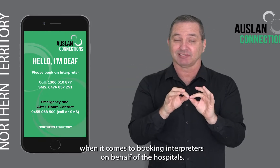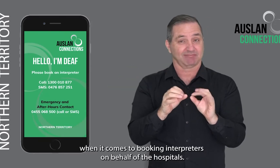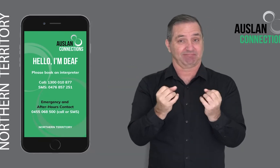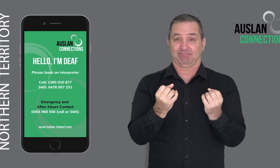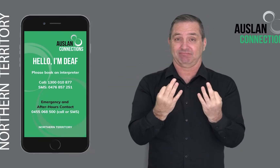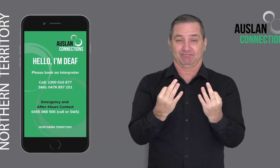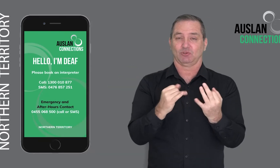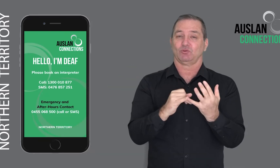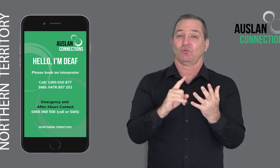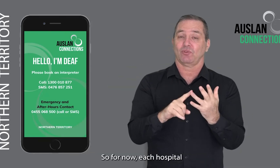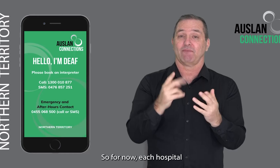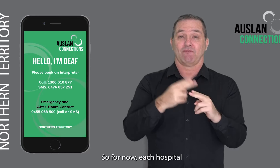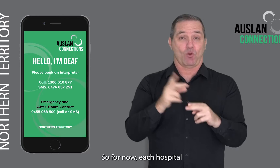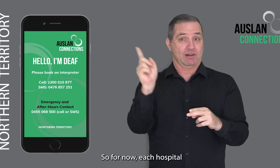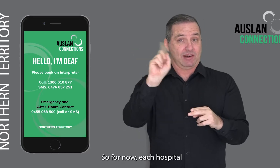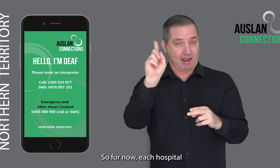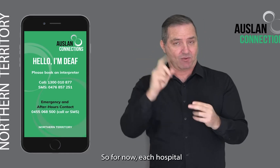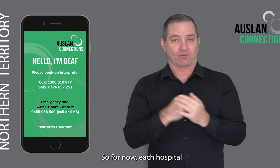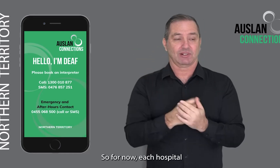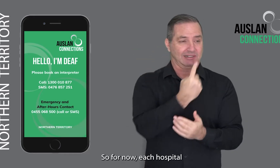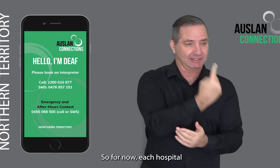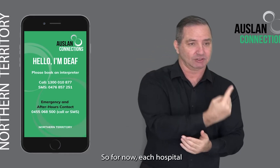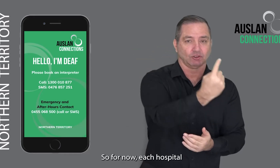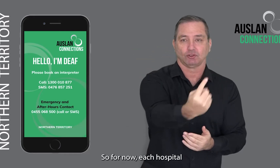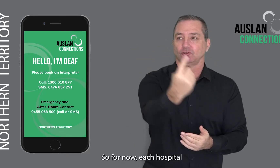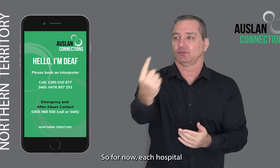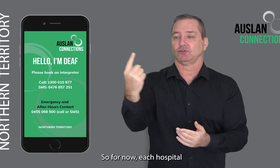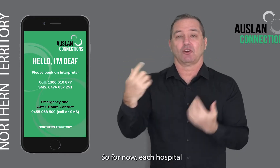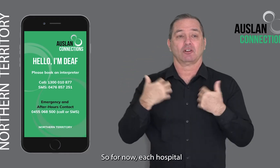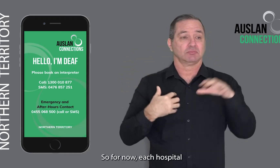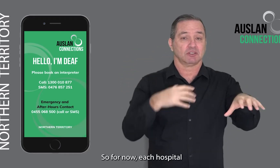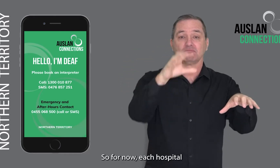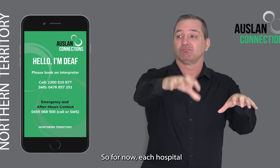hospitals. So for now, each hospital